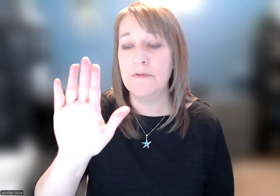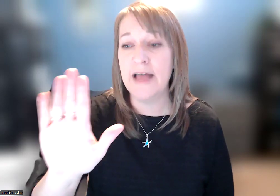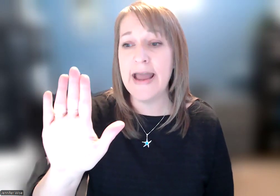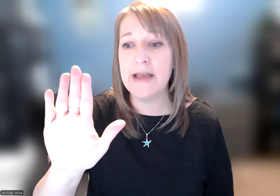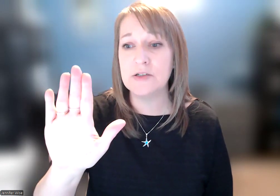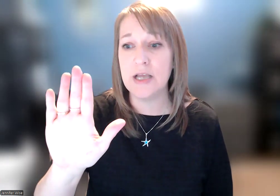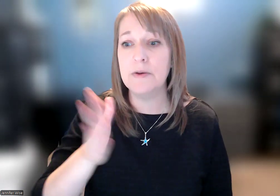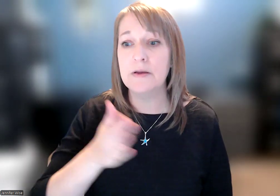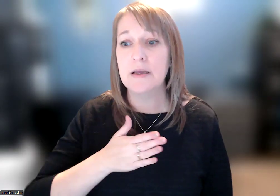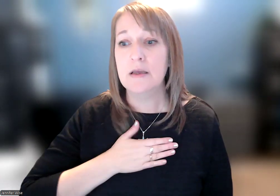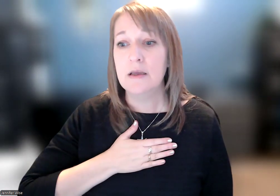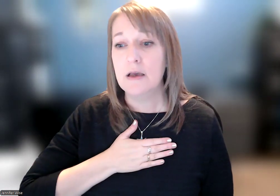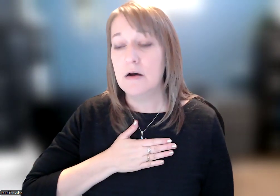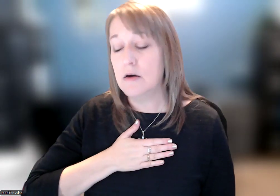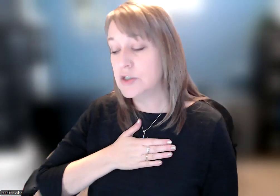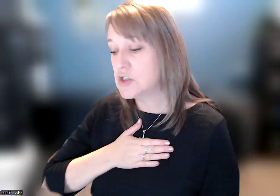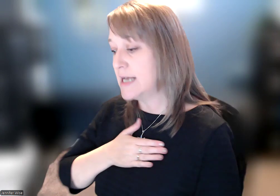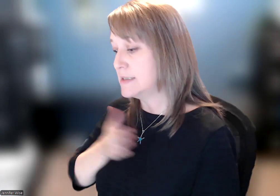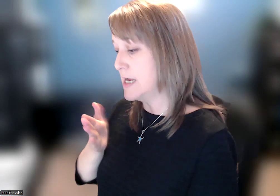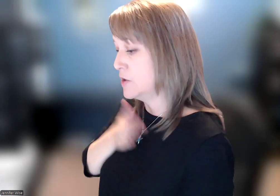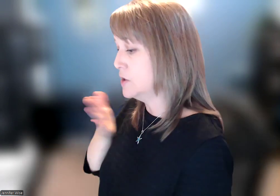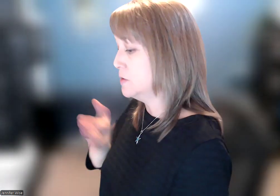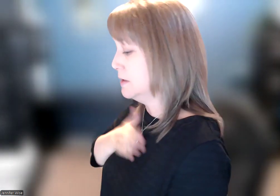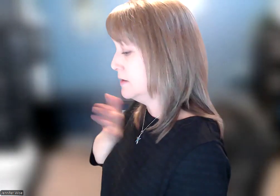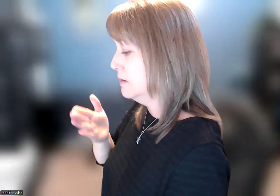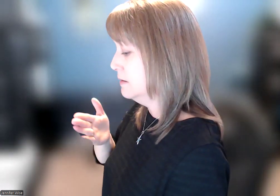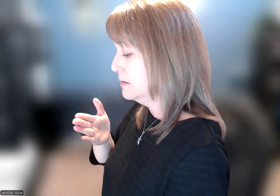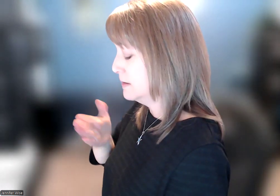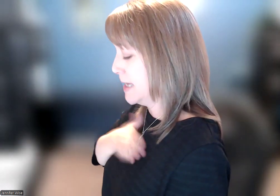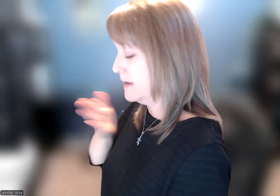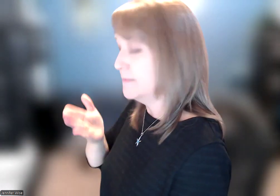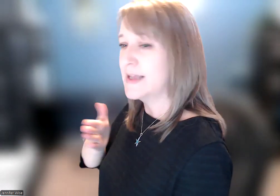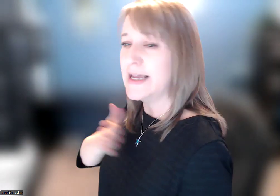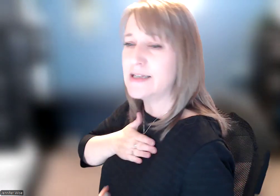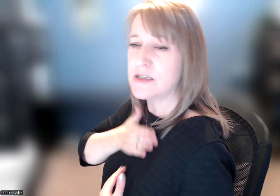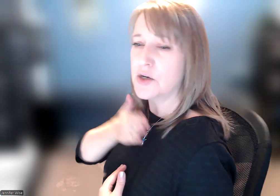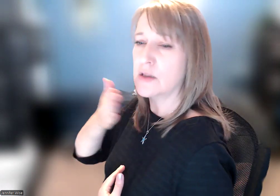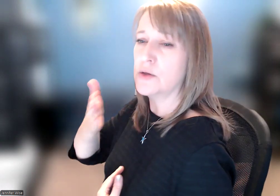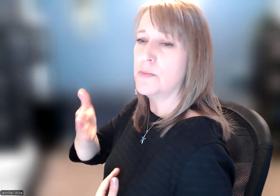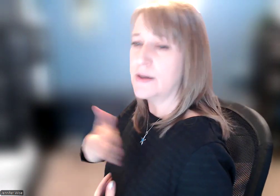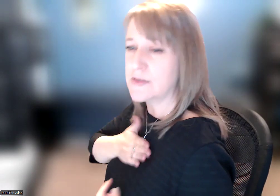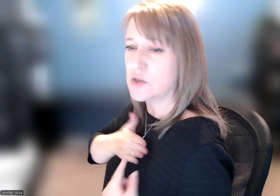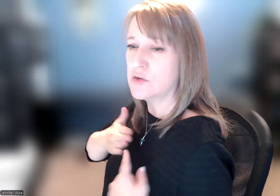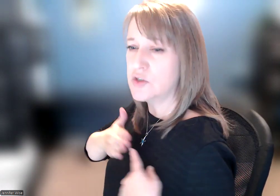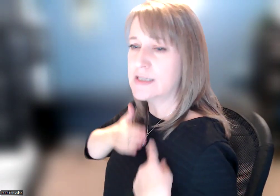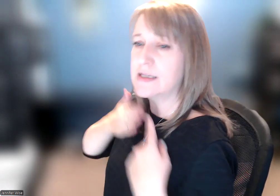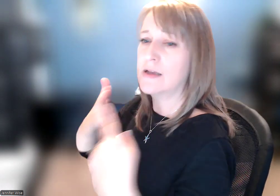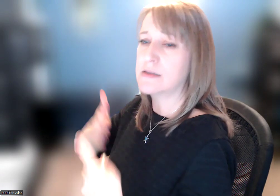flat hand shape on your chest, and you're going to do little like hits that are a little bit of circles. You could see it's kind